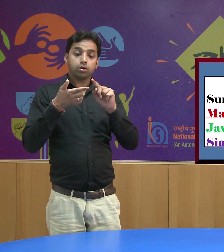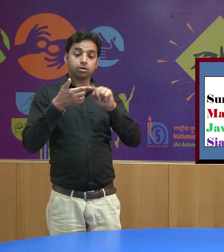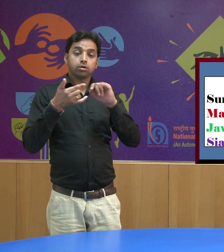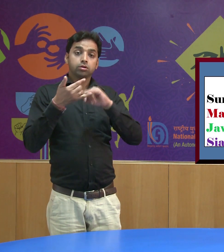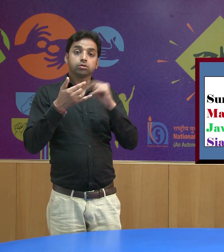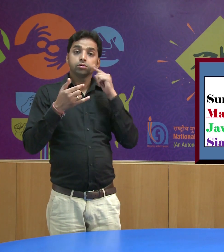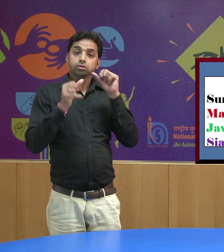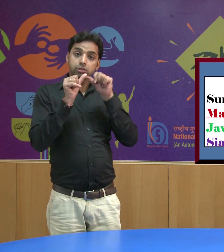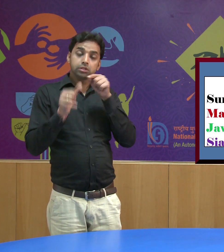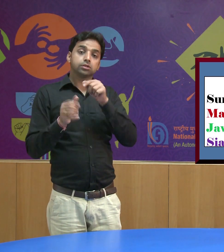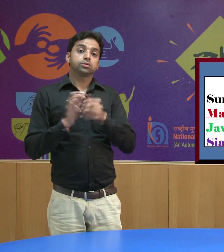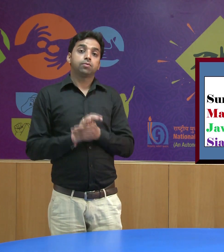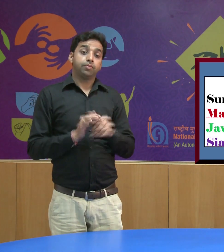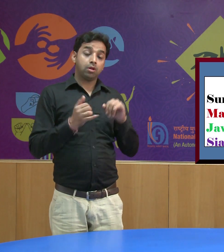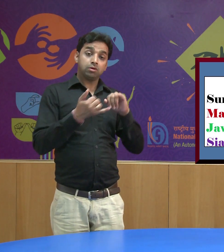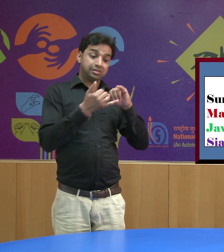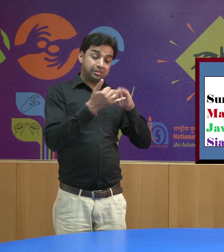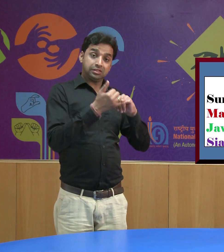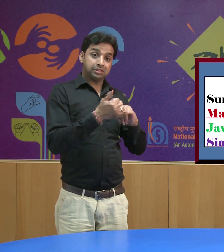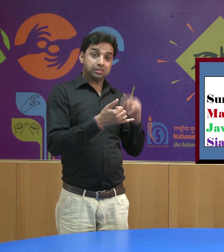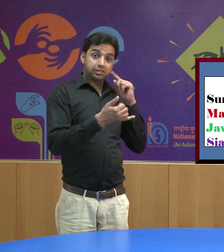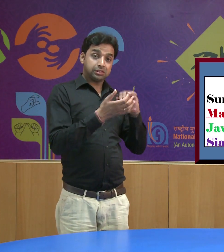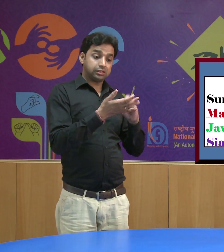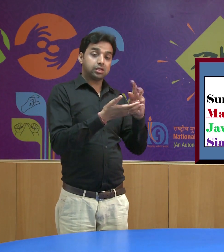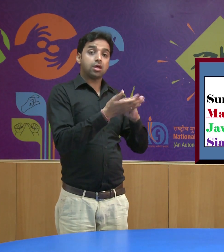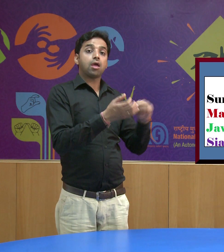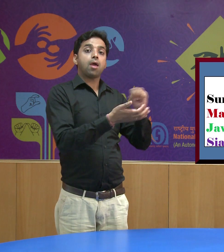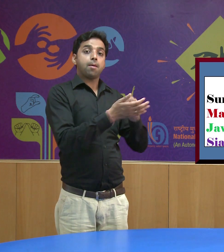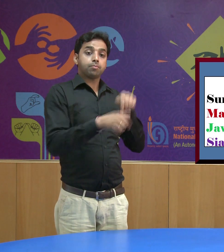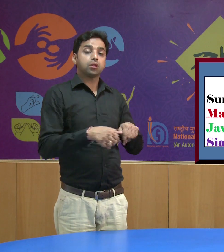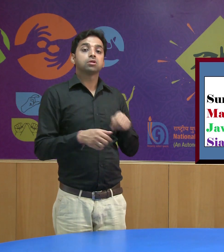And Siam is called Thailand.